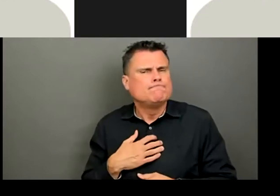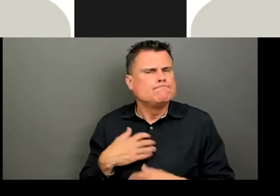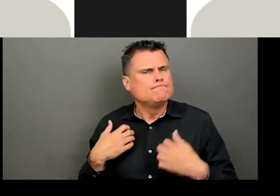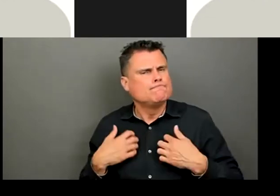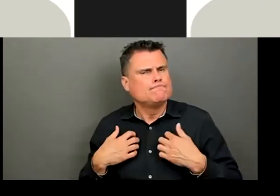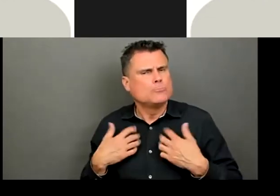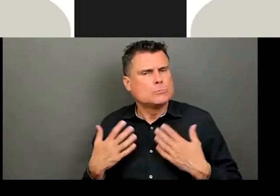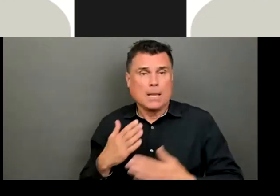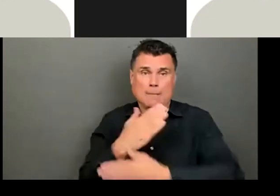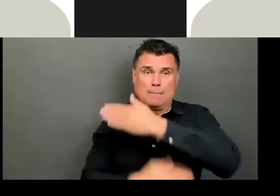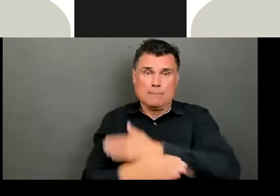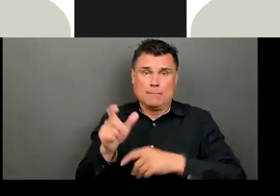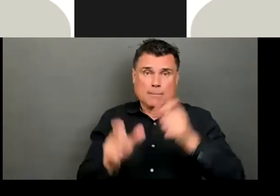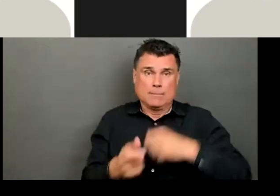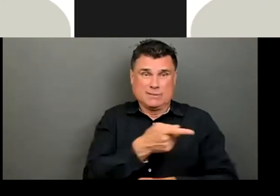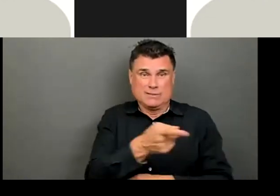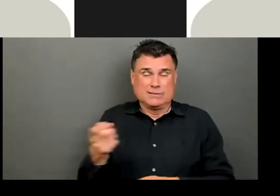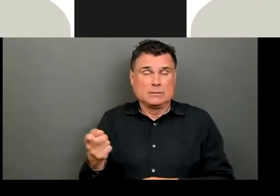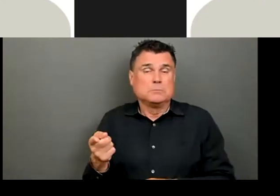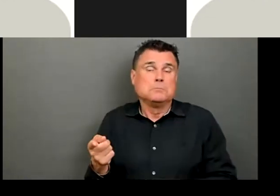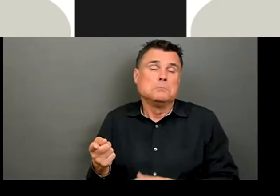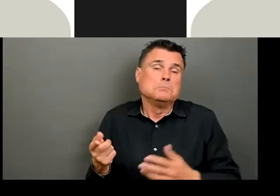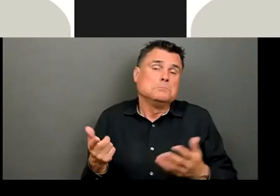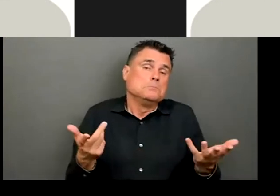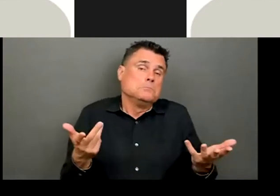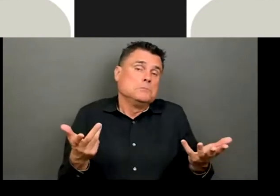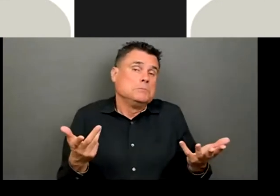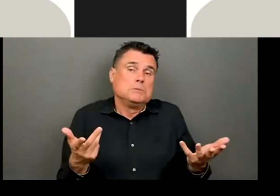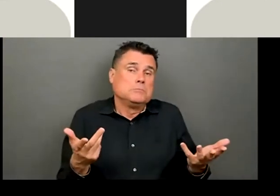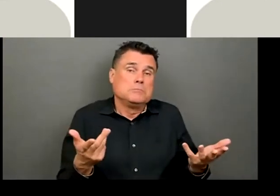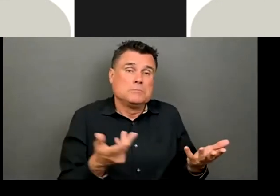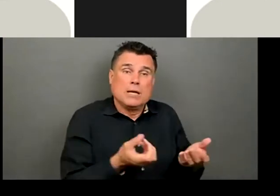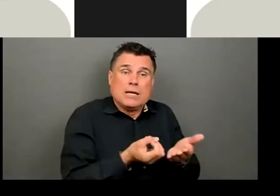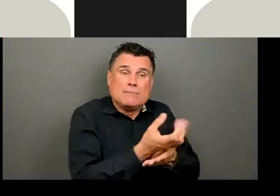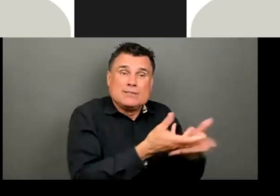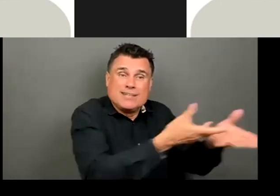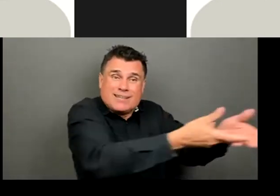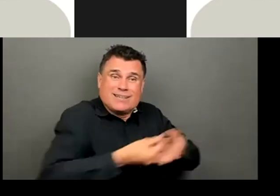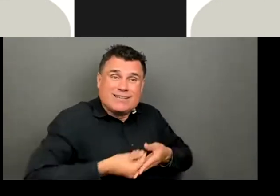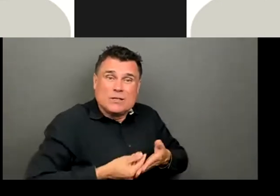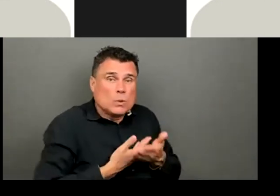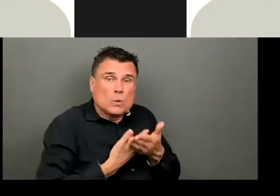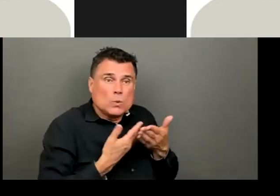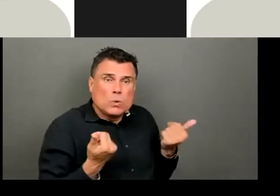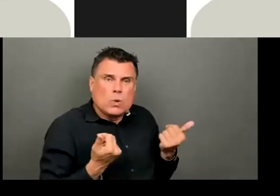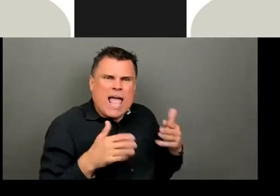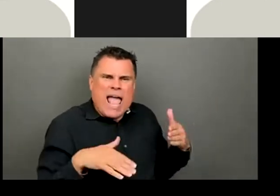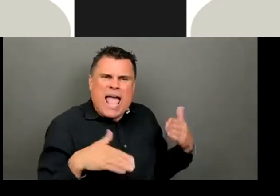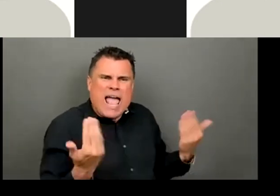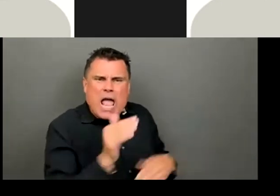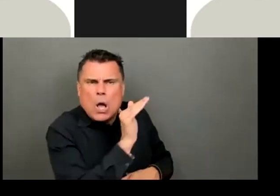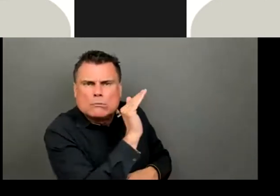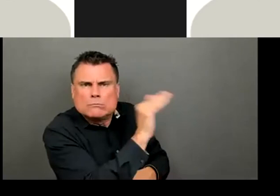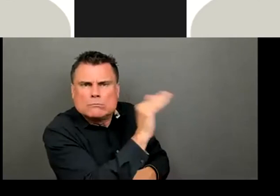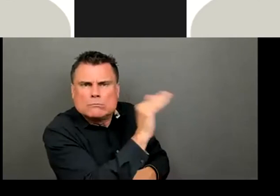not function at the moment? If so, what is the alternative to reach this person? So Charu, these are the two questions